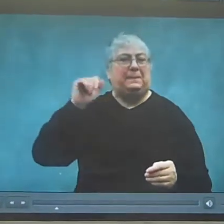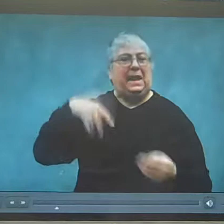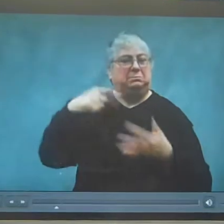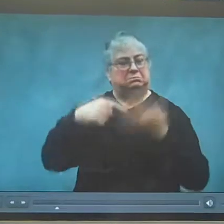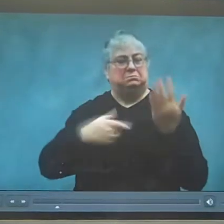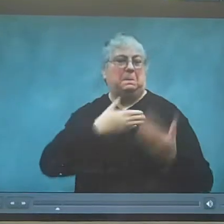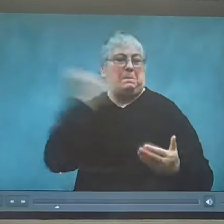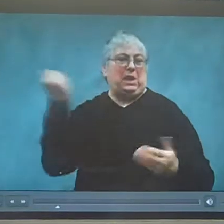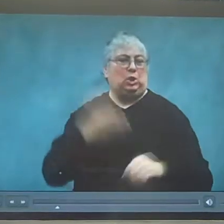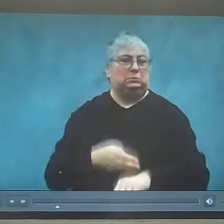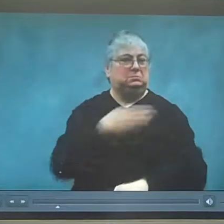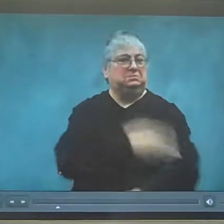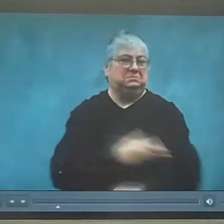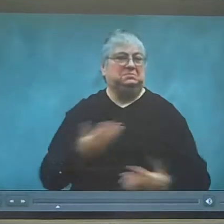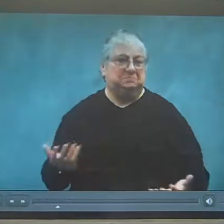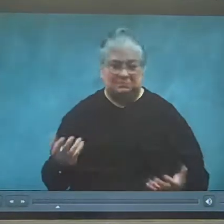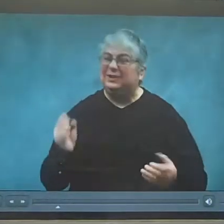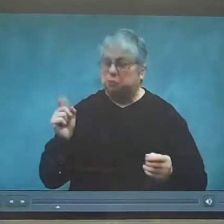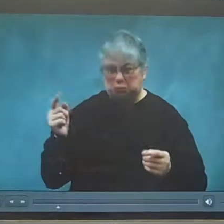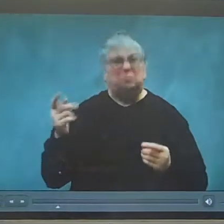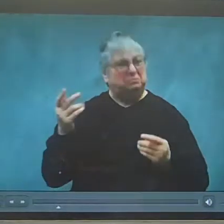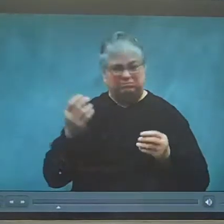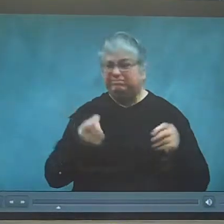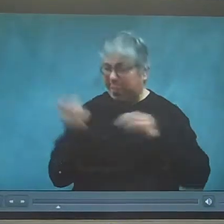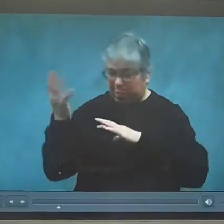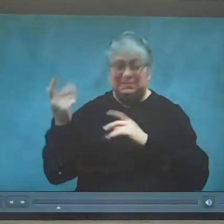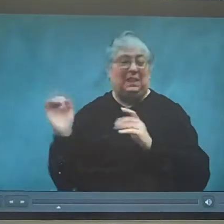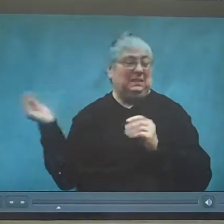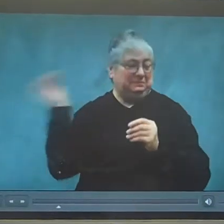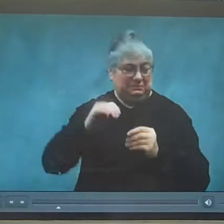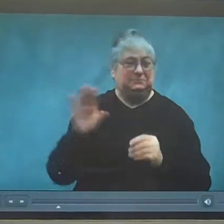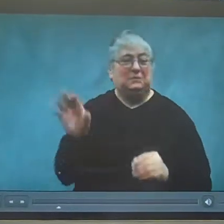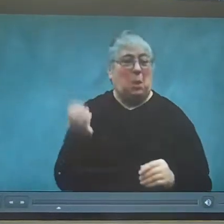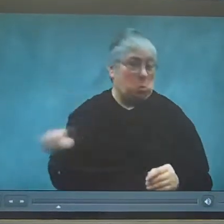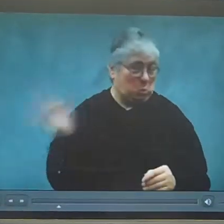So iPhone decided to add their own app to iPhone,